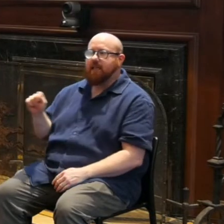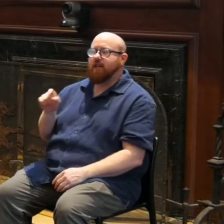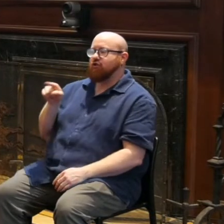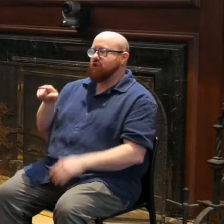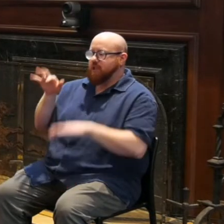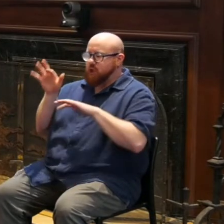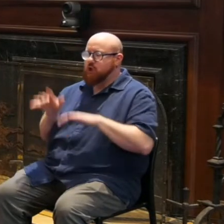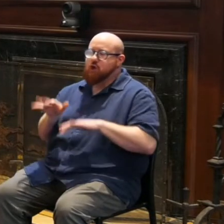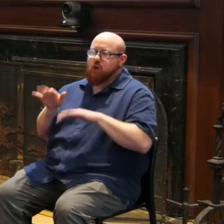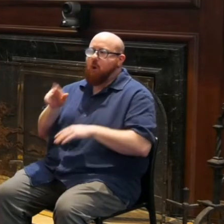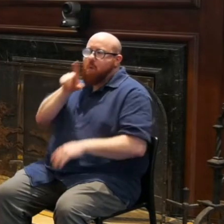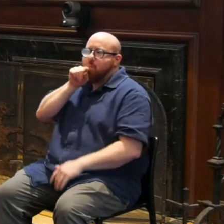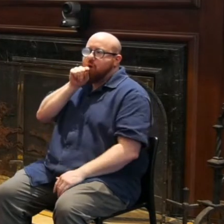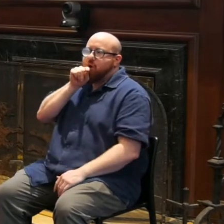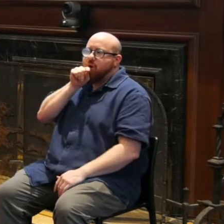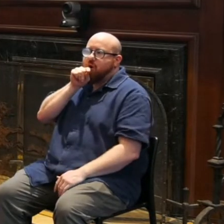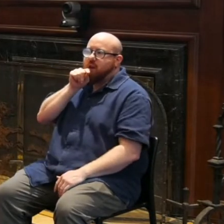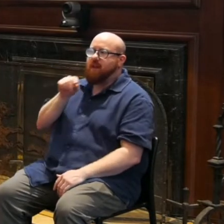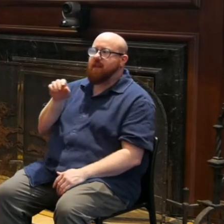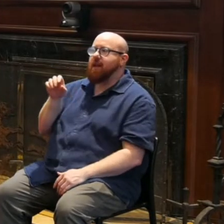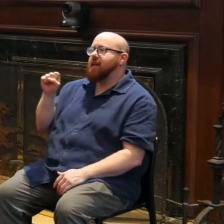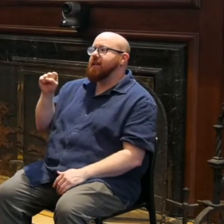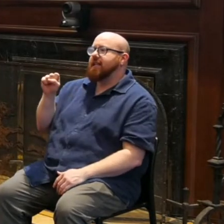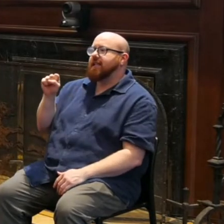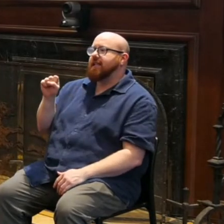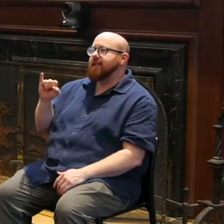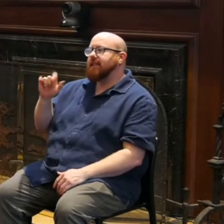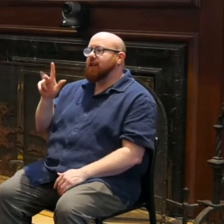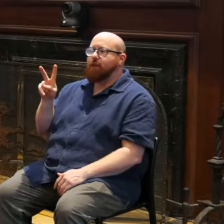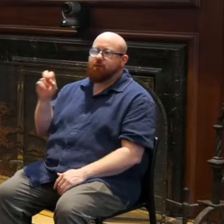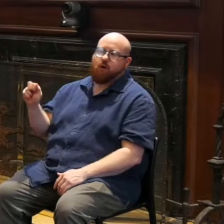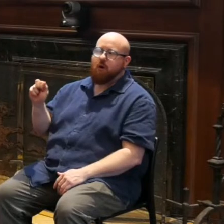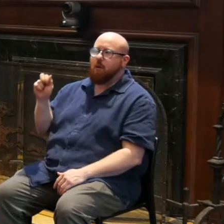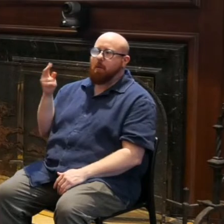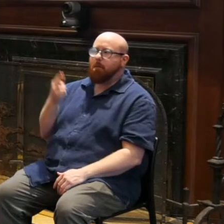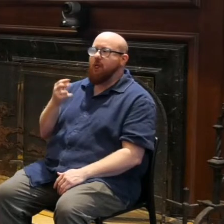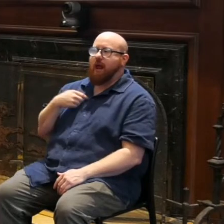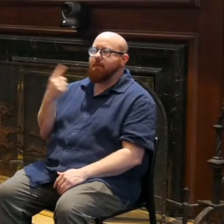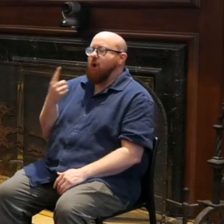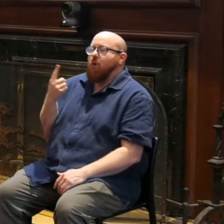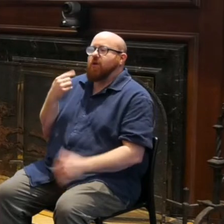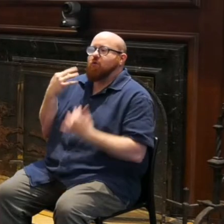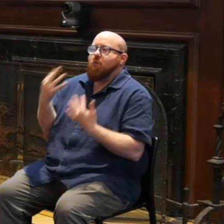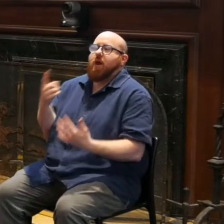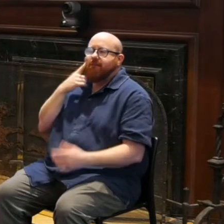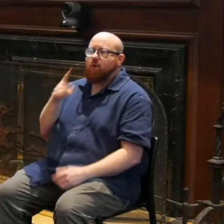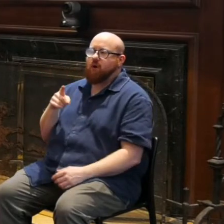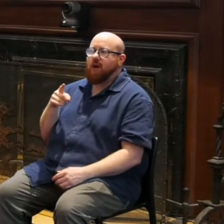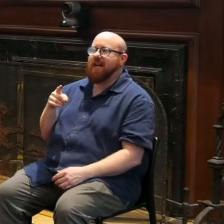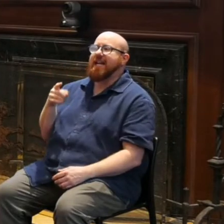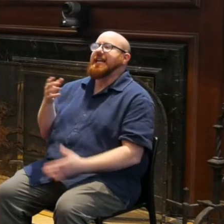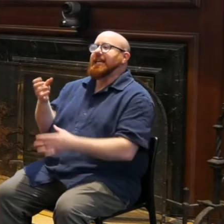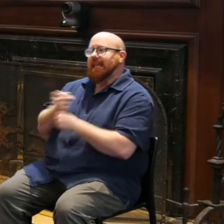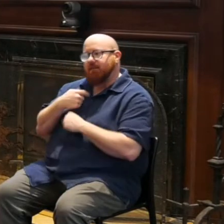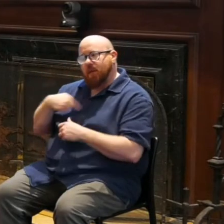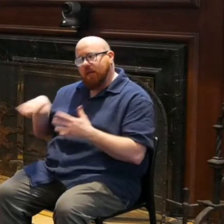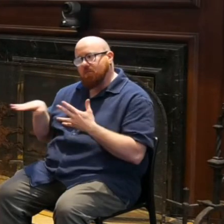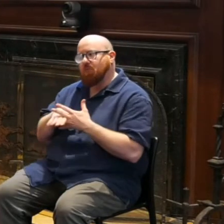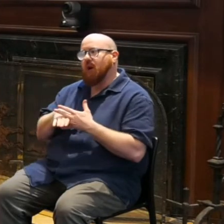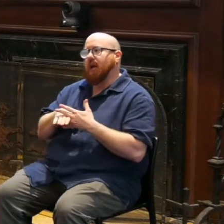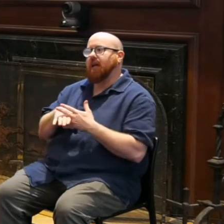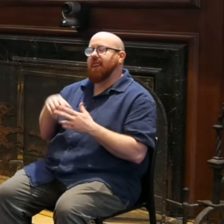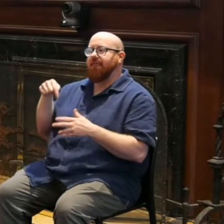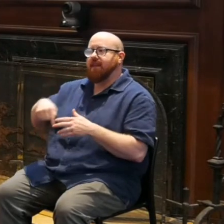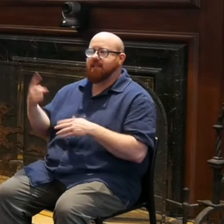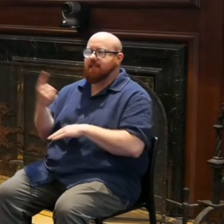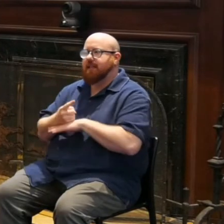the silver bullet I'm always waiting for. Give me a break becomes give us this day. And with three hops or four and a